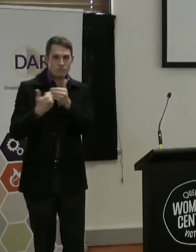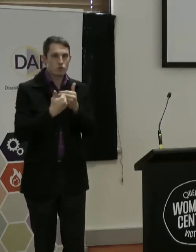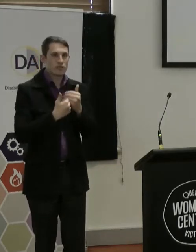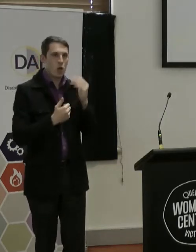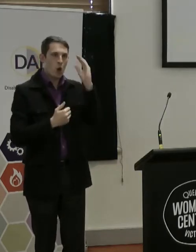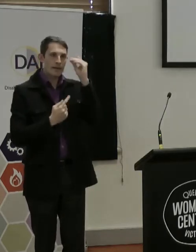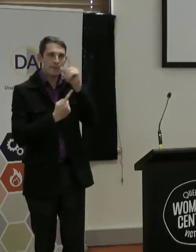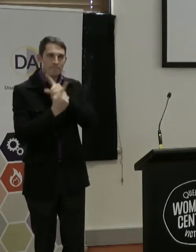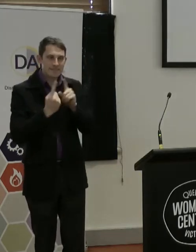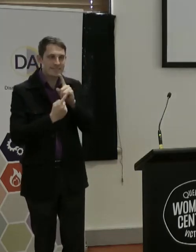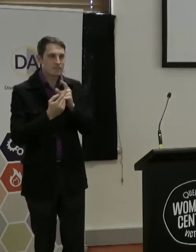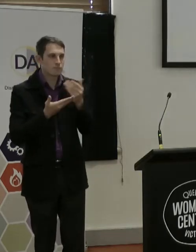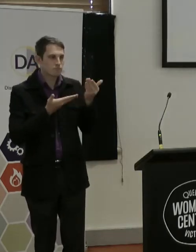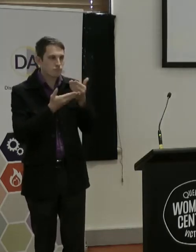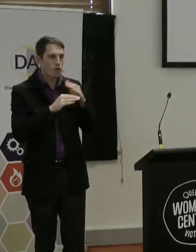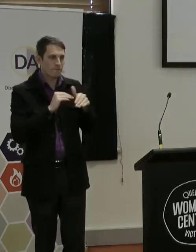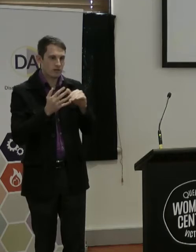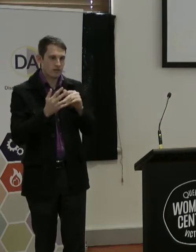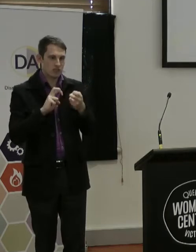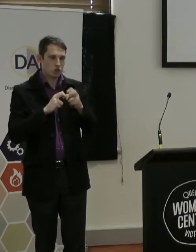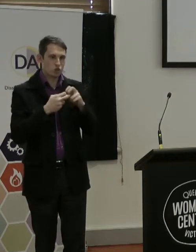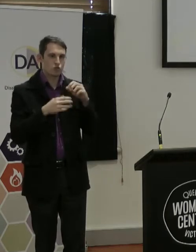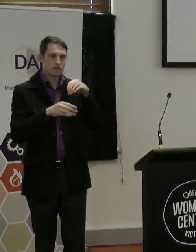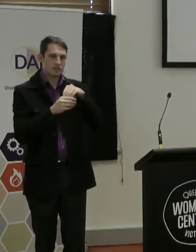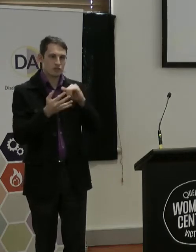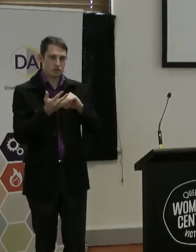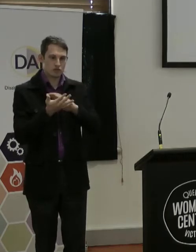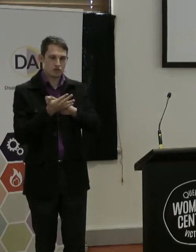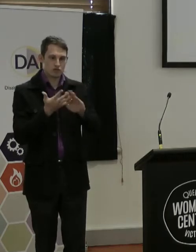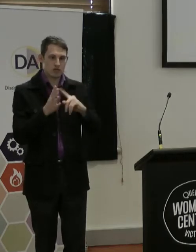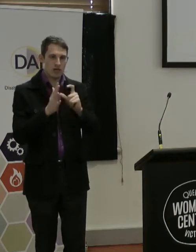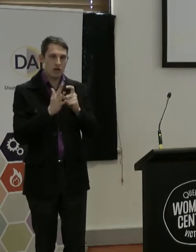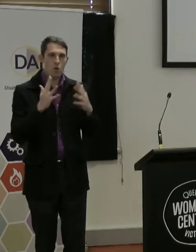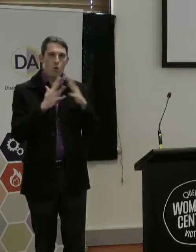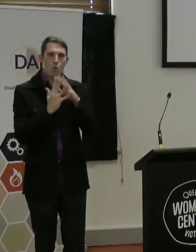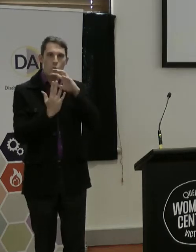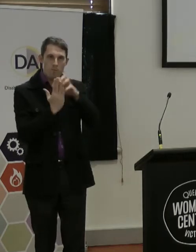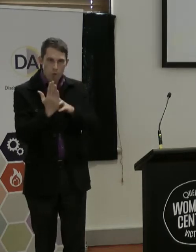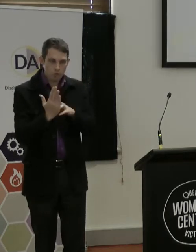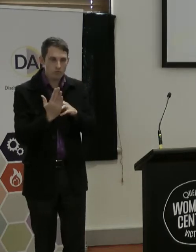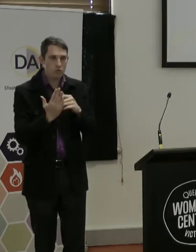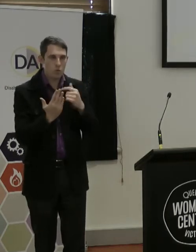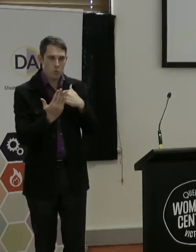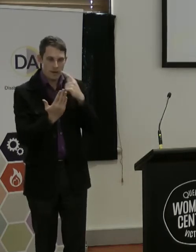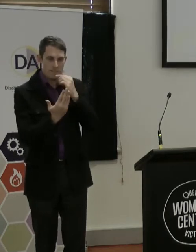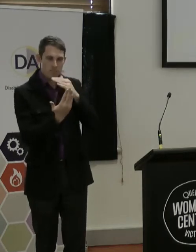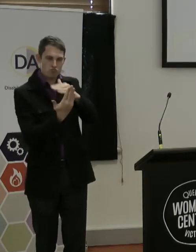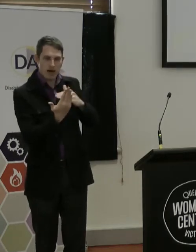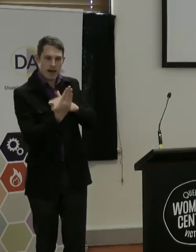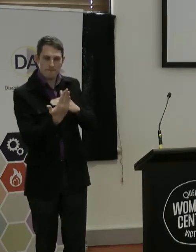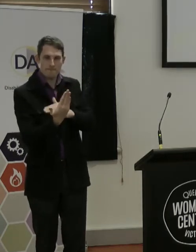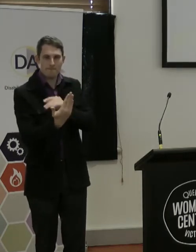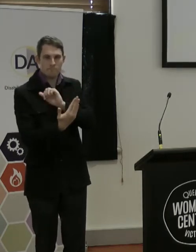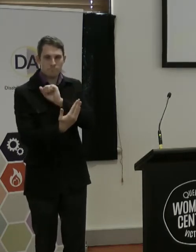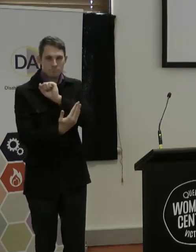on issues raised in the Shadow Report. We tried to get a sense of the specific issues each member would be interested in and sent along